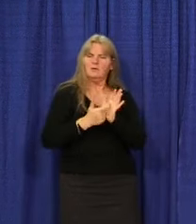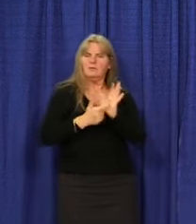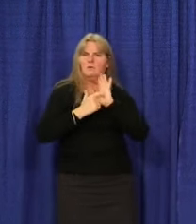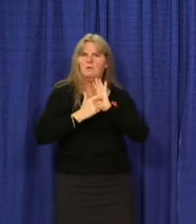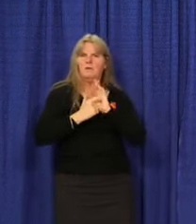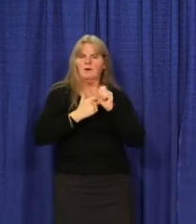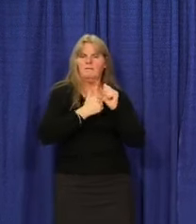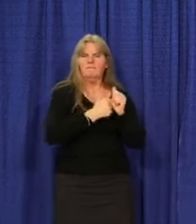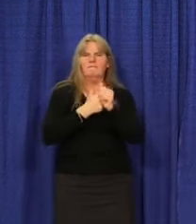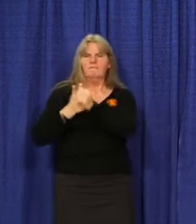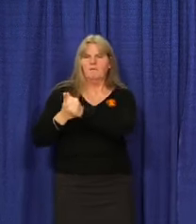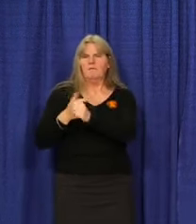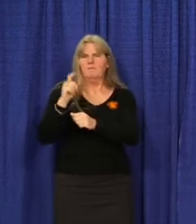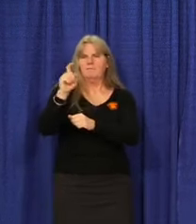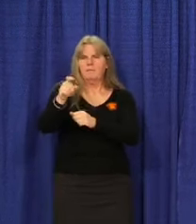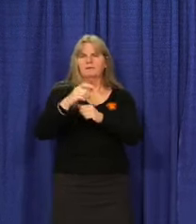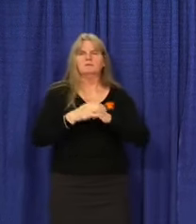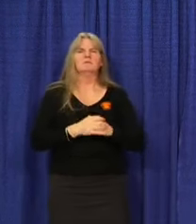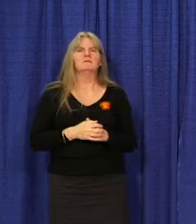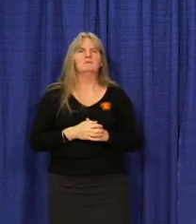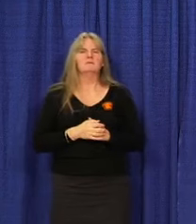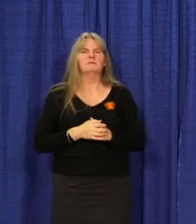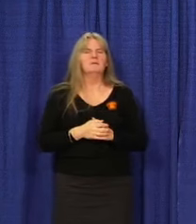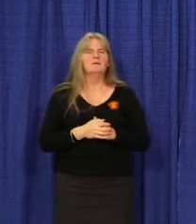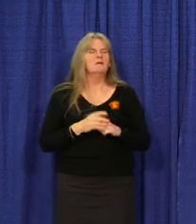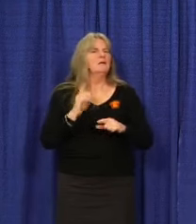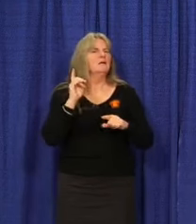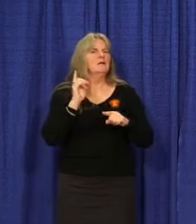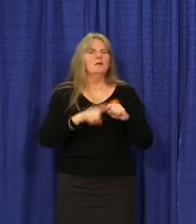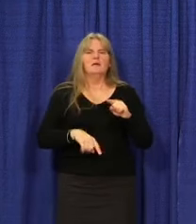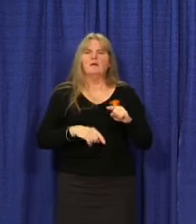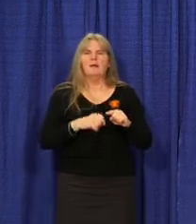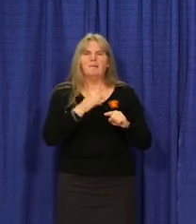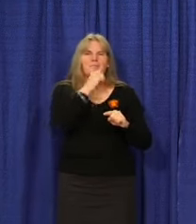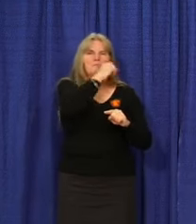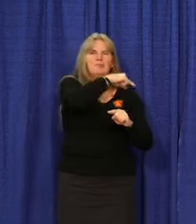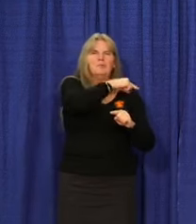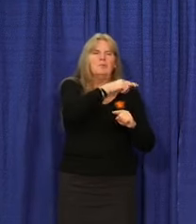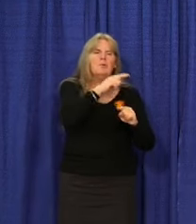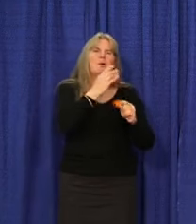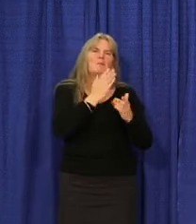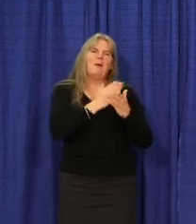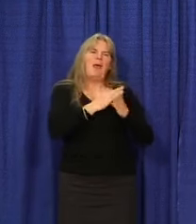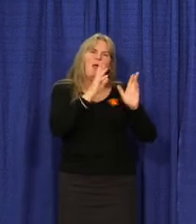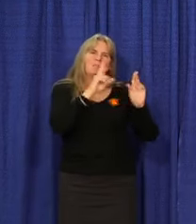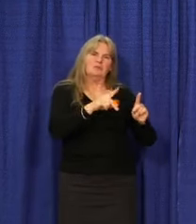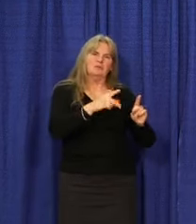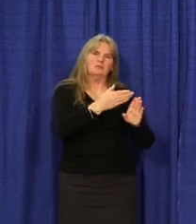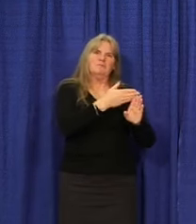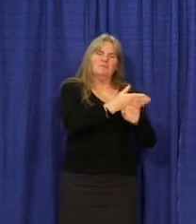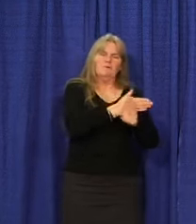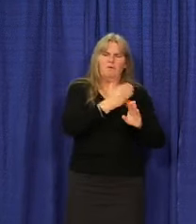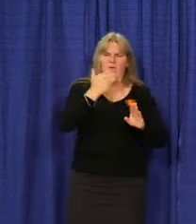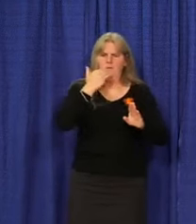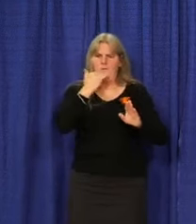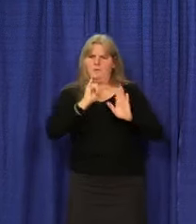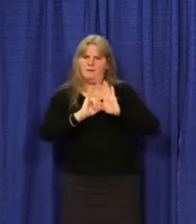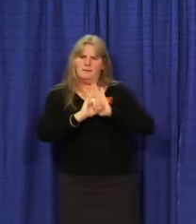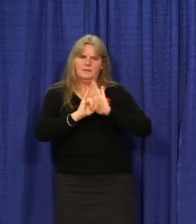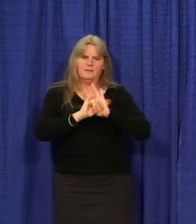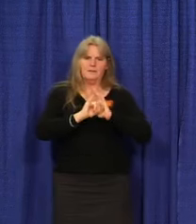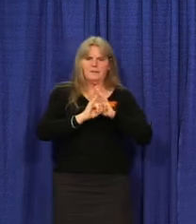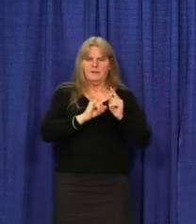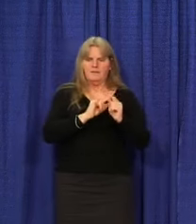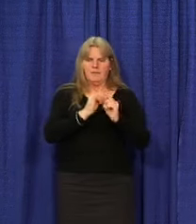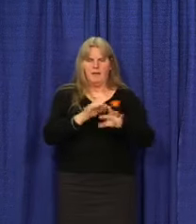to protect. We will not breach an individual's privacy, nor will we speak before we have a good sense of the